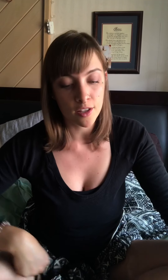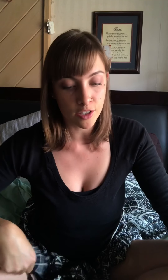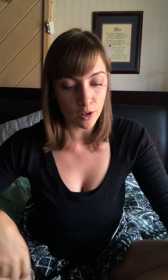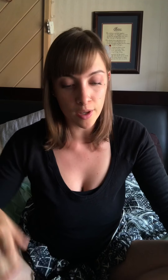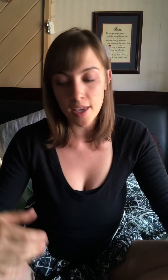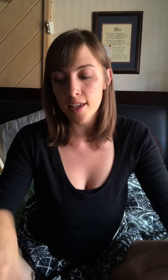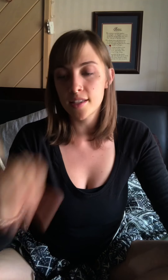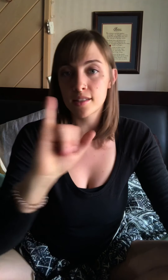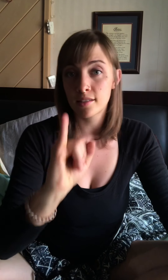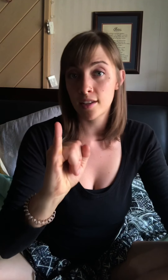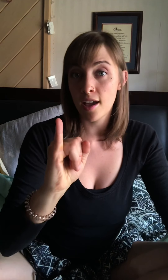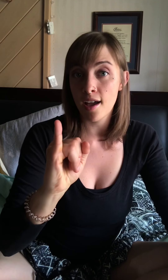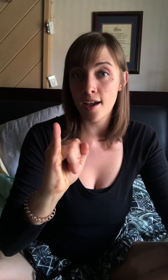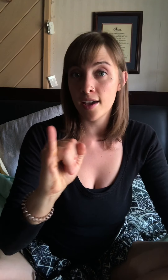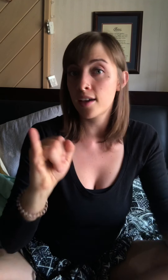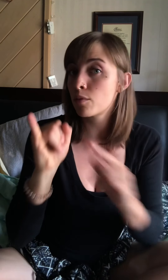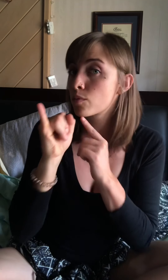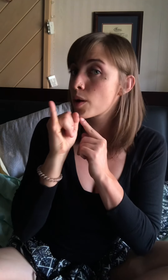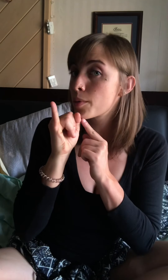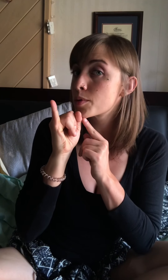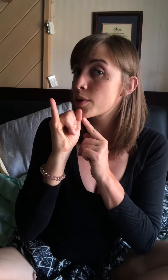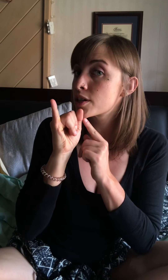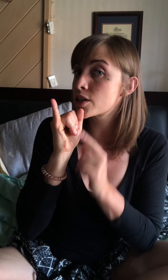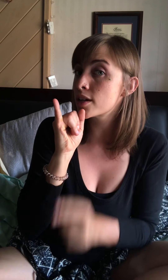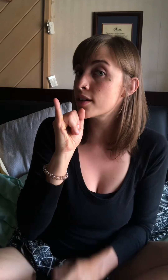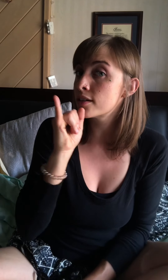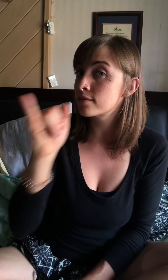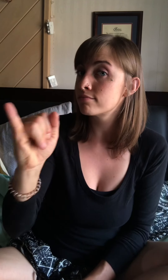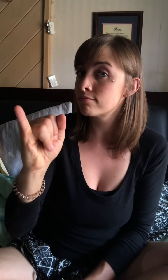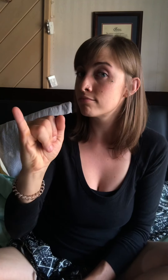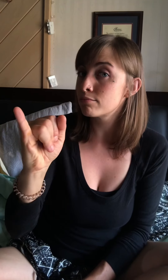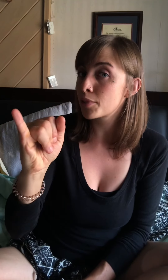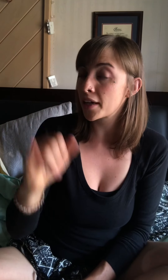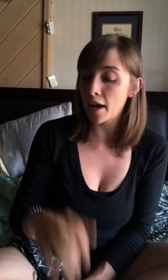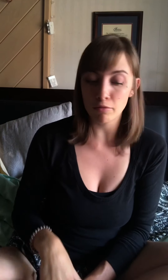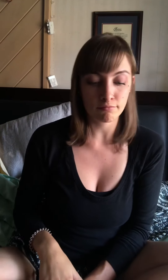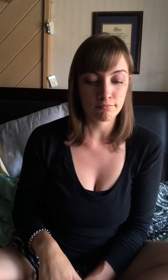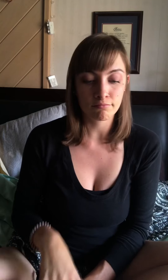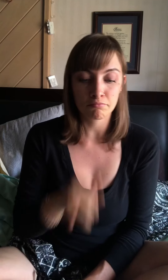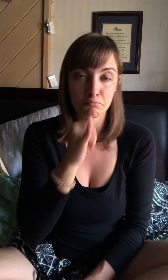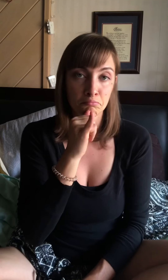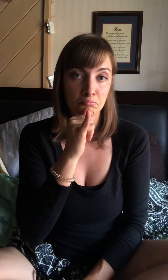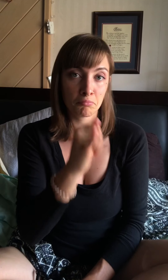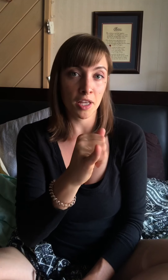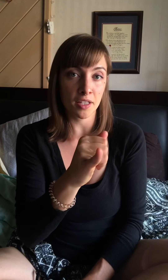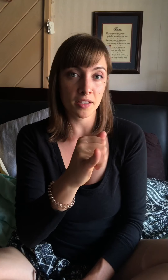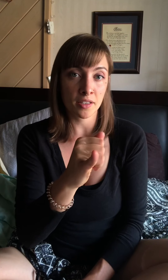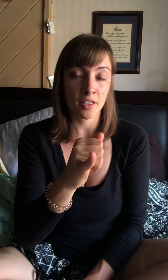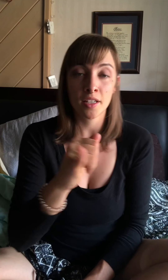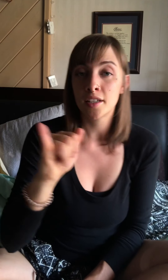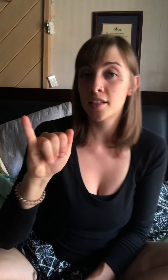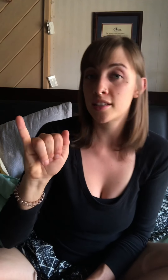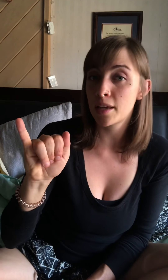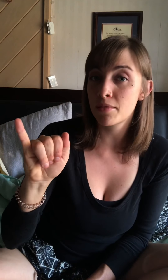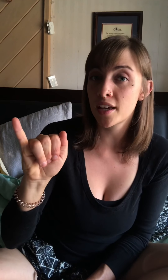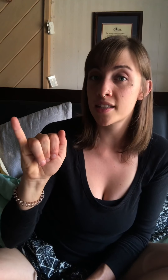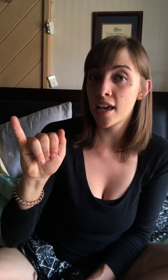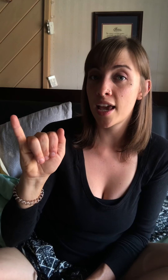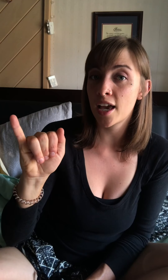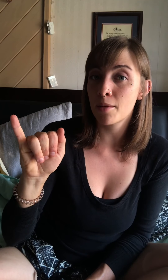So is an I, and come up to our chin, bring it out. Is. Same thing as am,